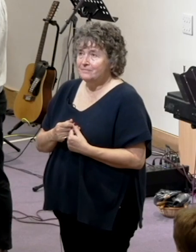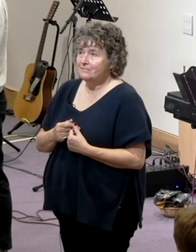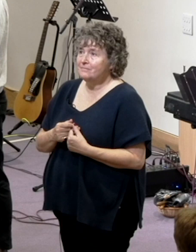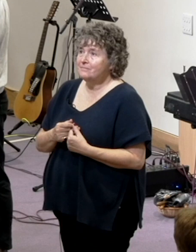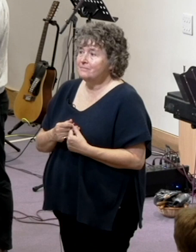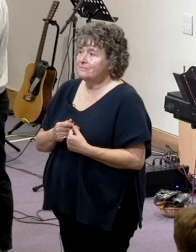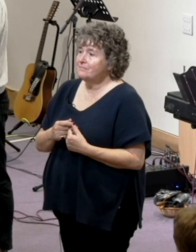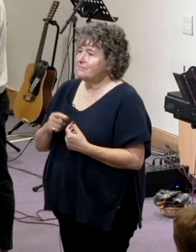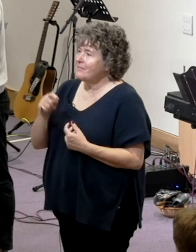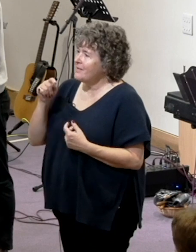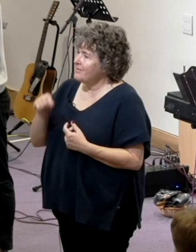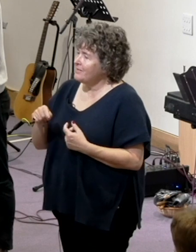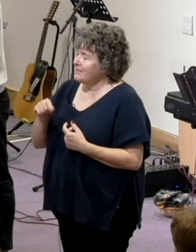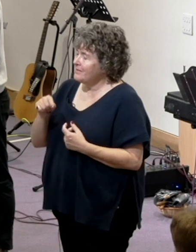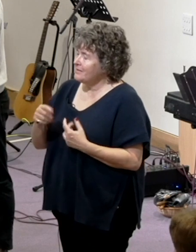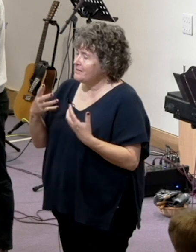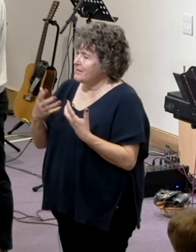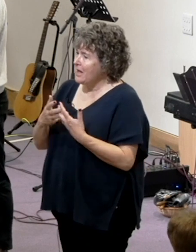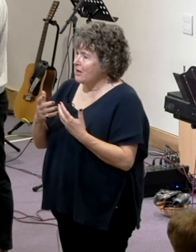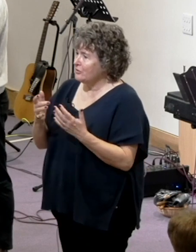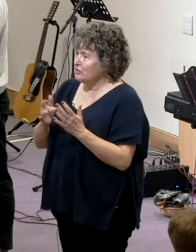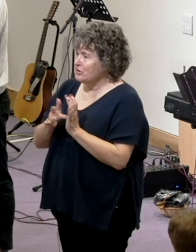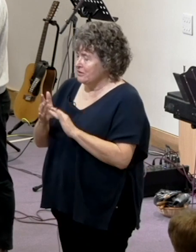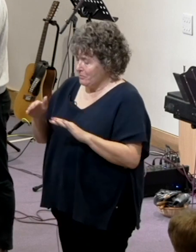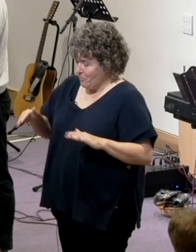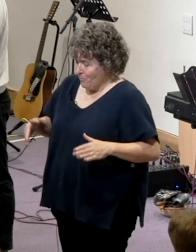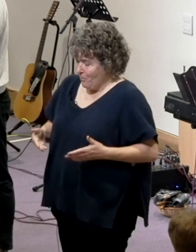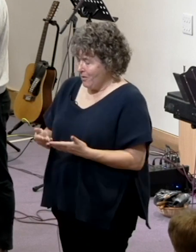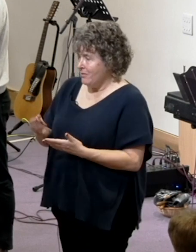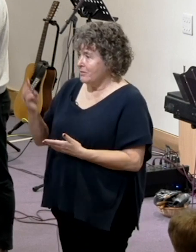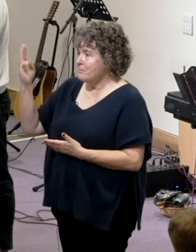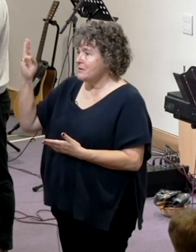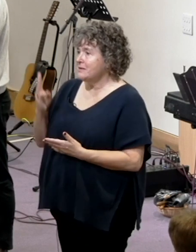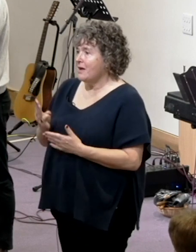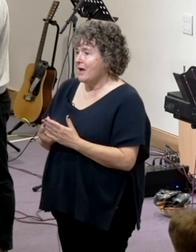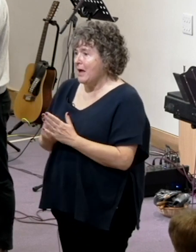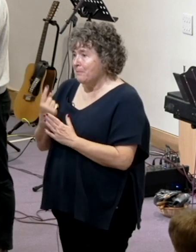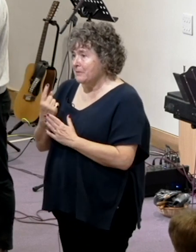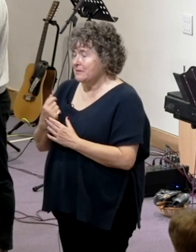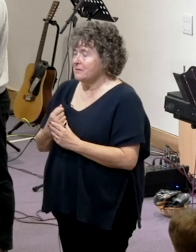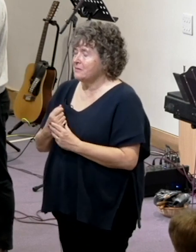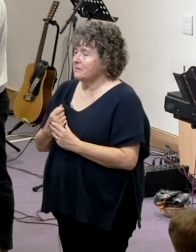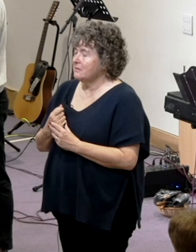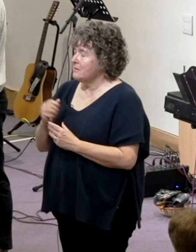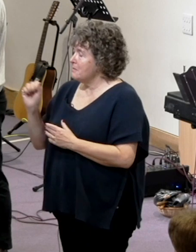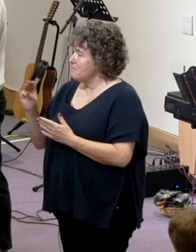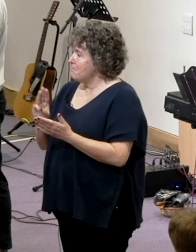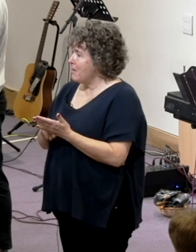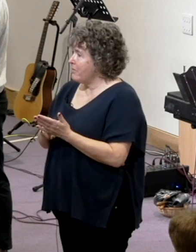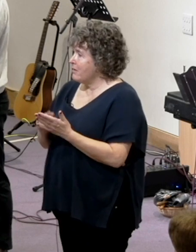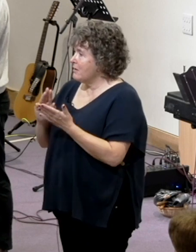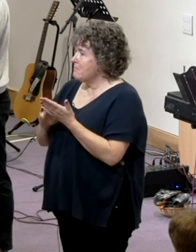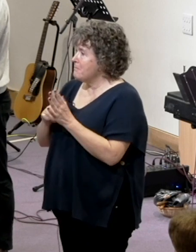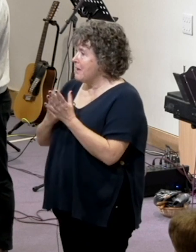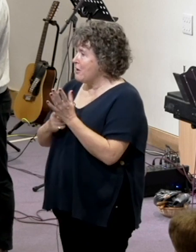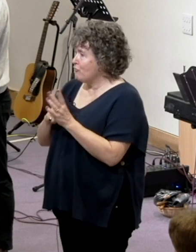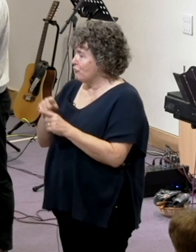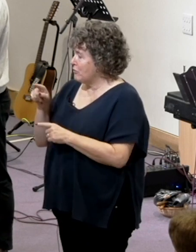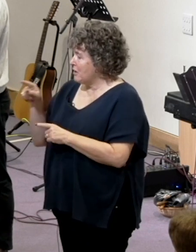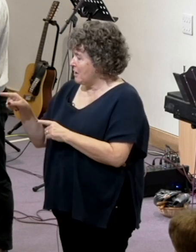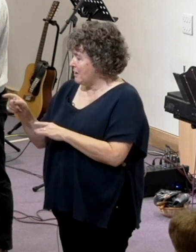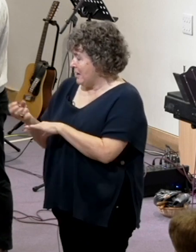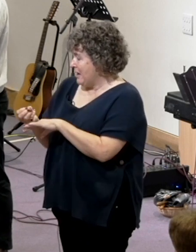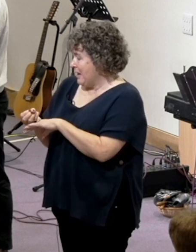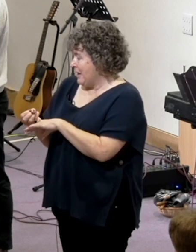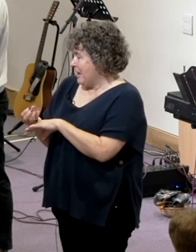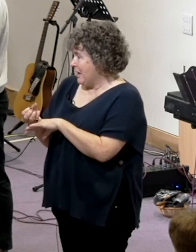This is how the birth of Jesus the Messiah came about. His mother Mary was pledged to be